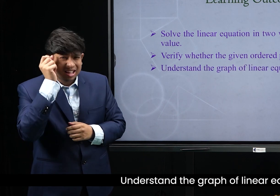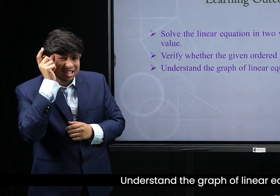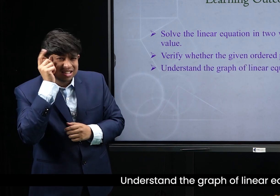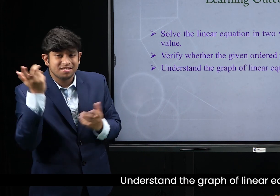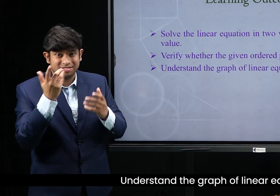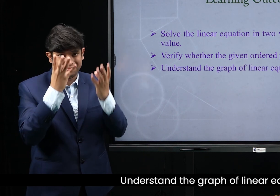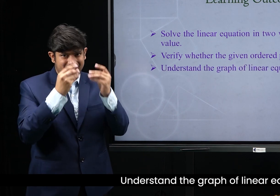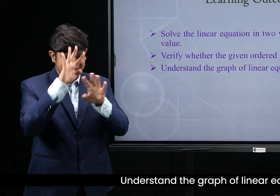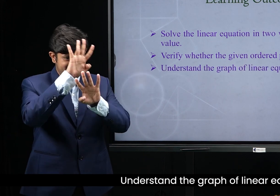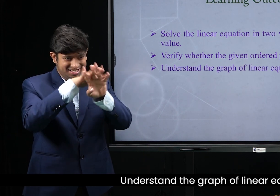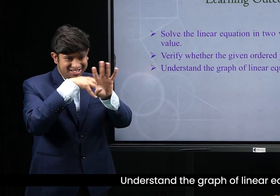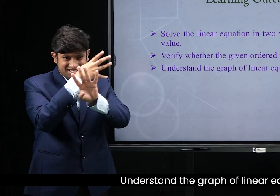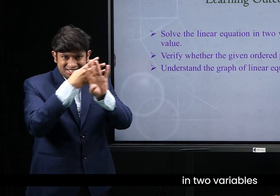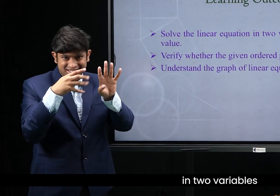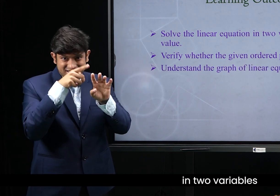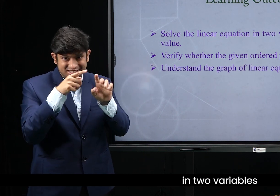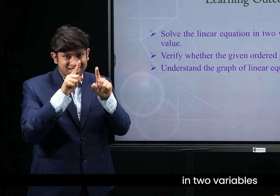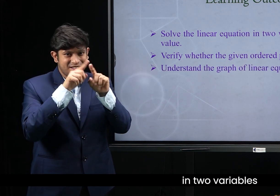Understand the graph of linear equations in two variables.